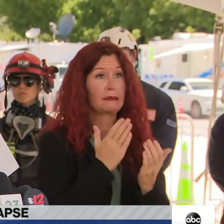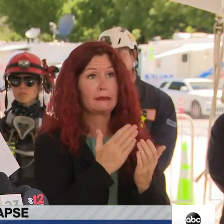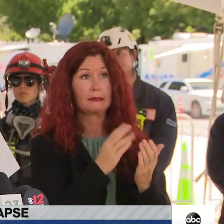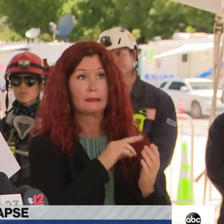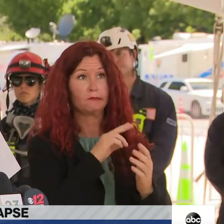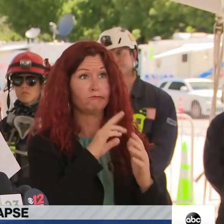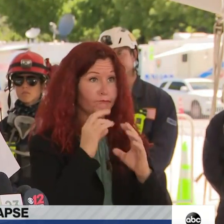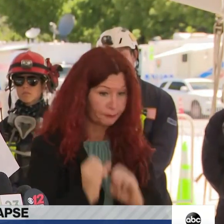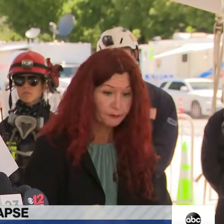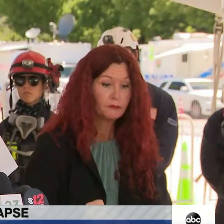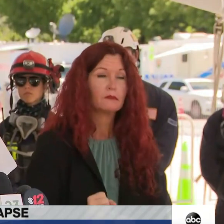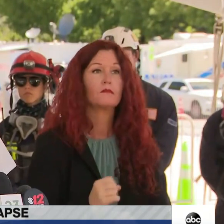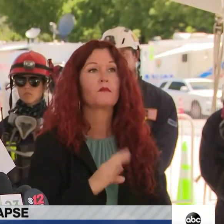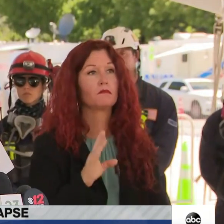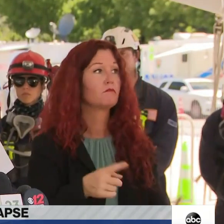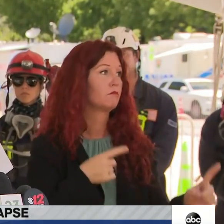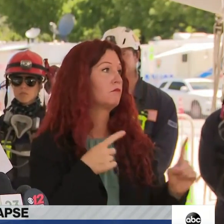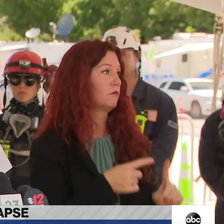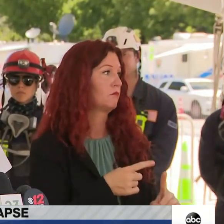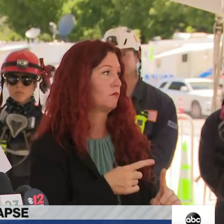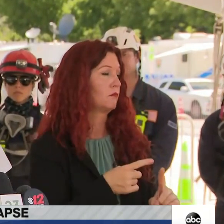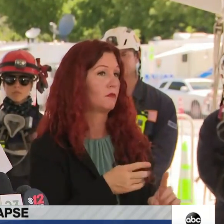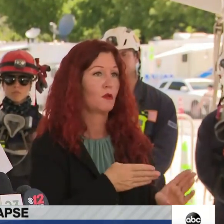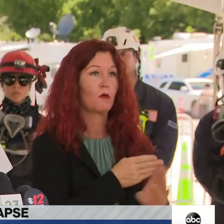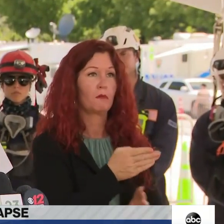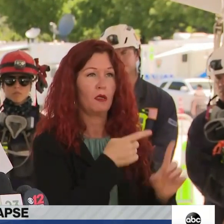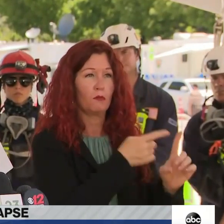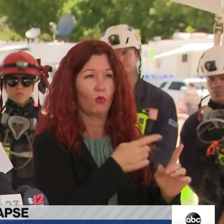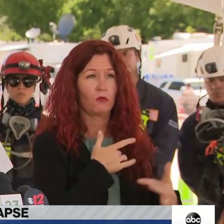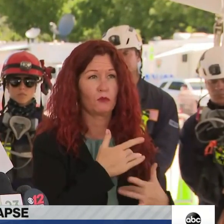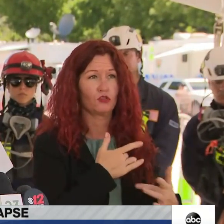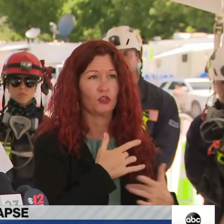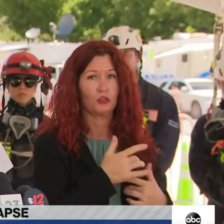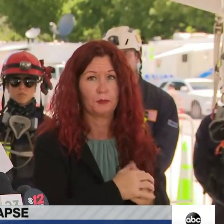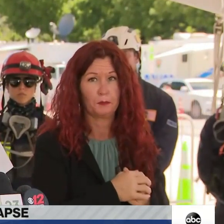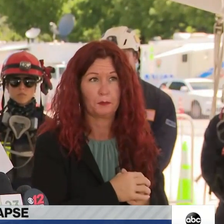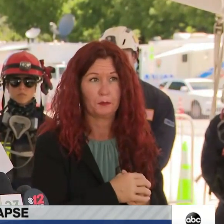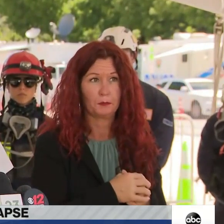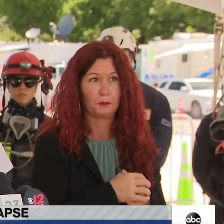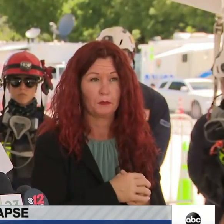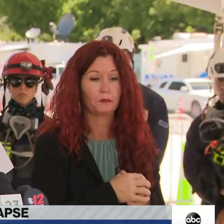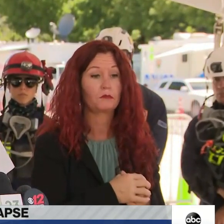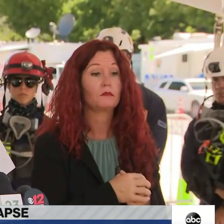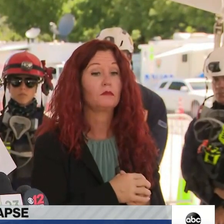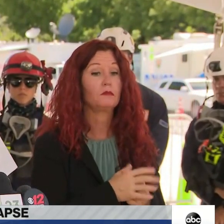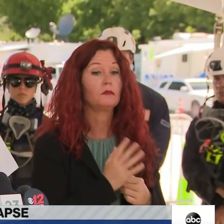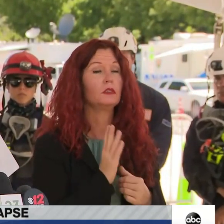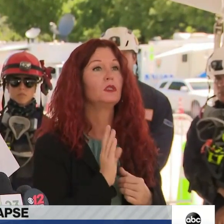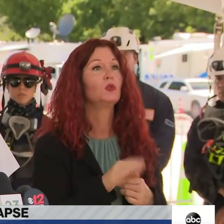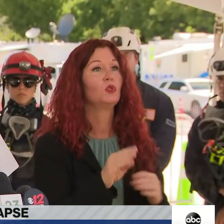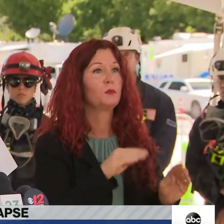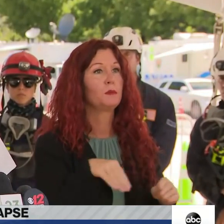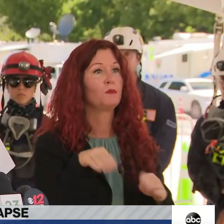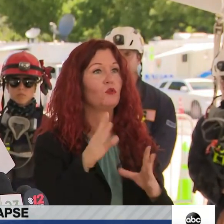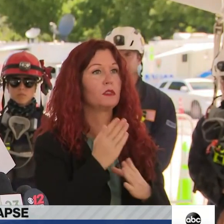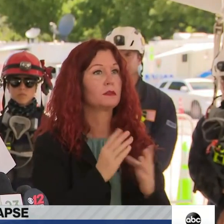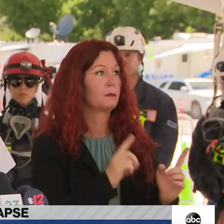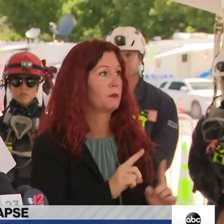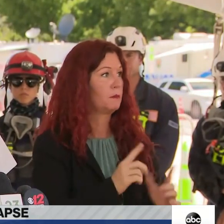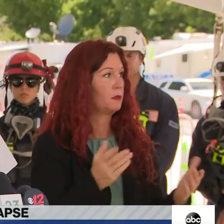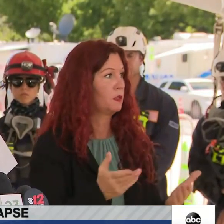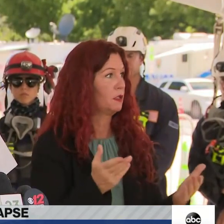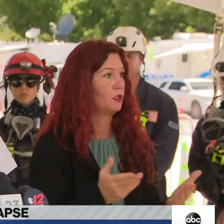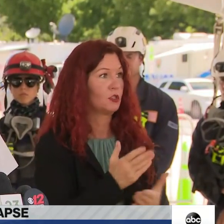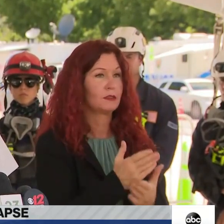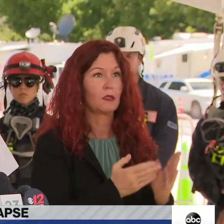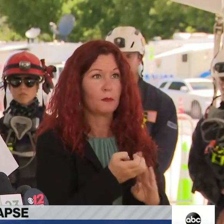moving forward, taking actions to eliminate that hazard. We'll be relocating some of our assets in preparation for the storm.